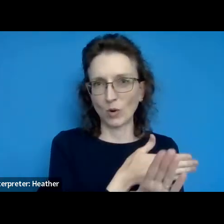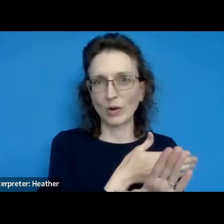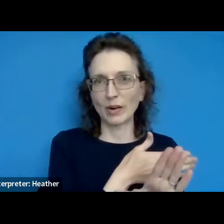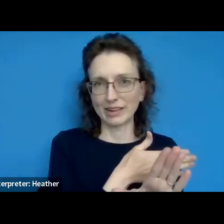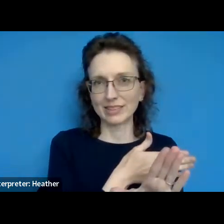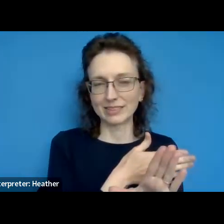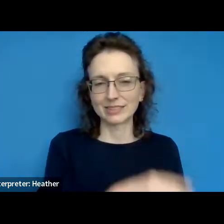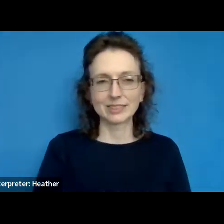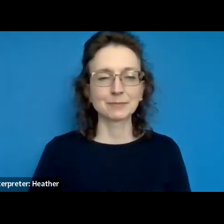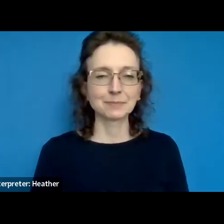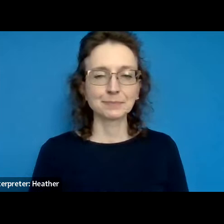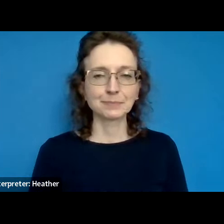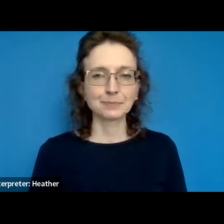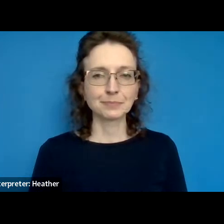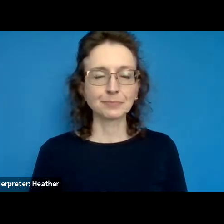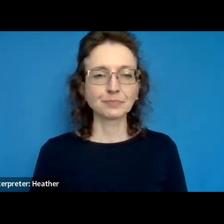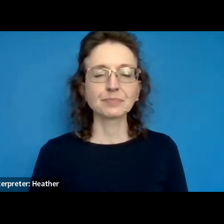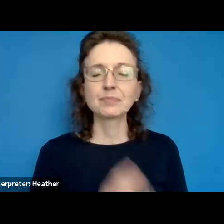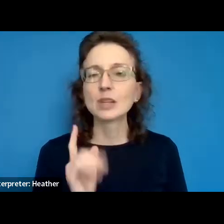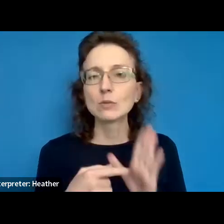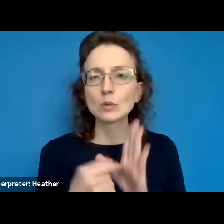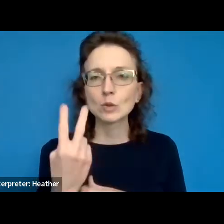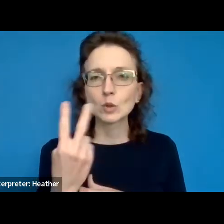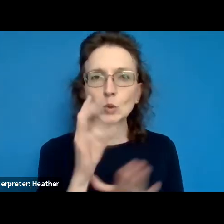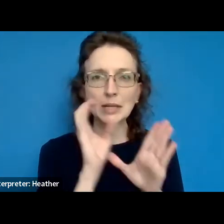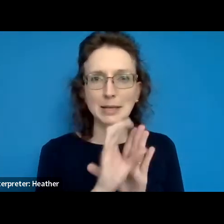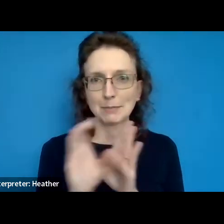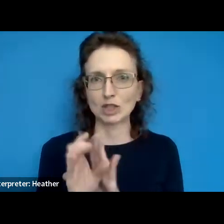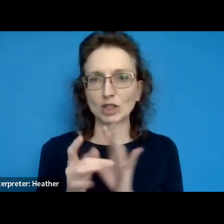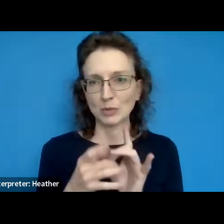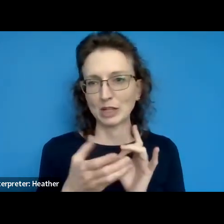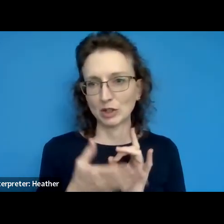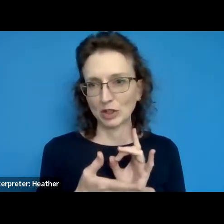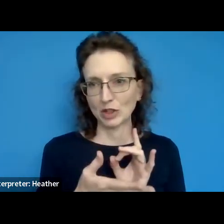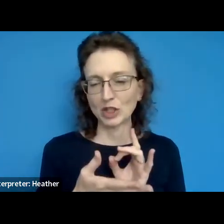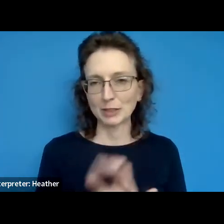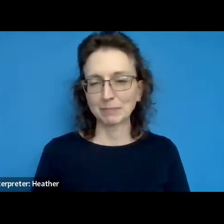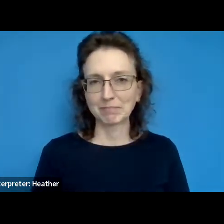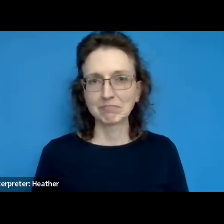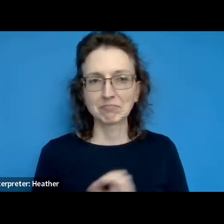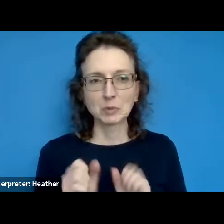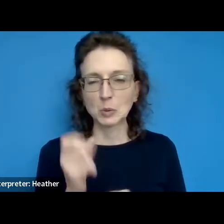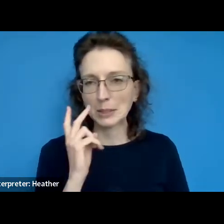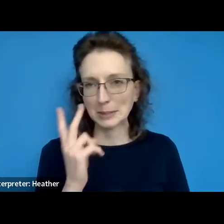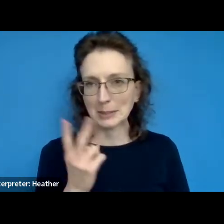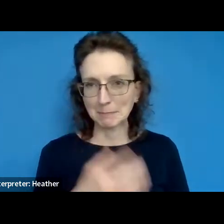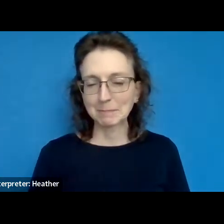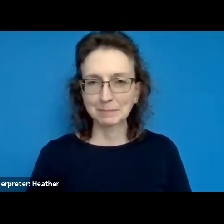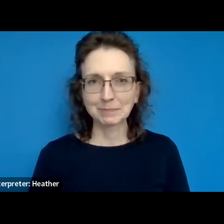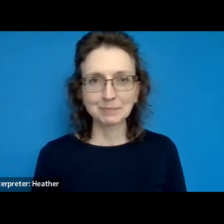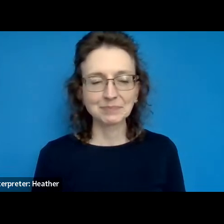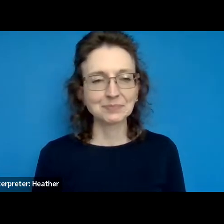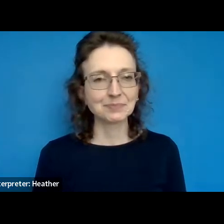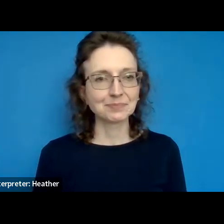you two images from that, just to kind of show you this image, and